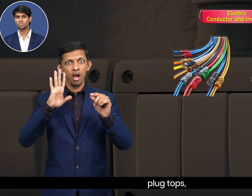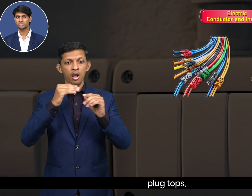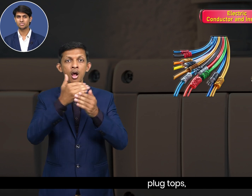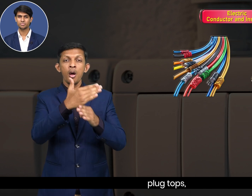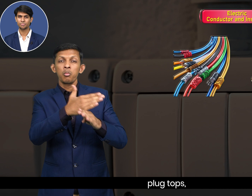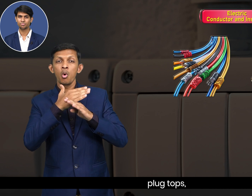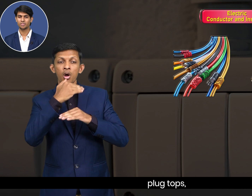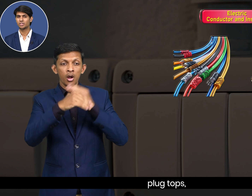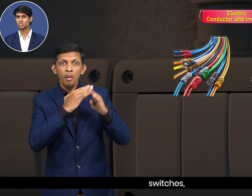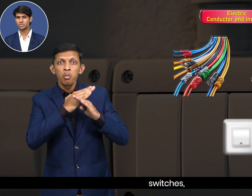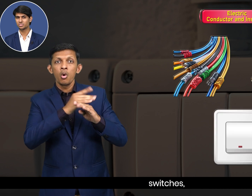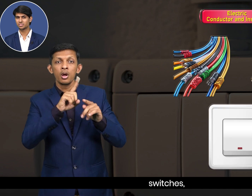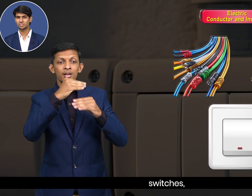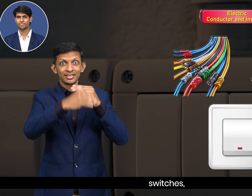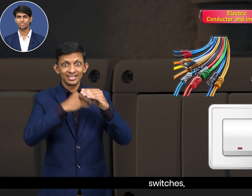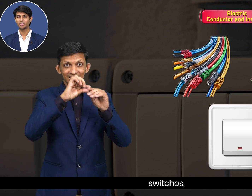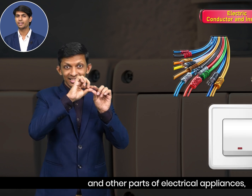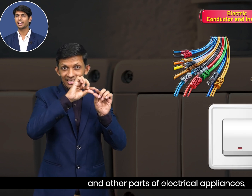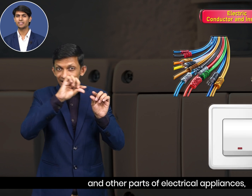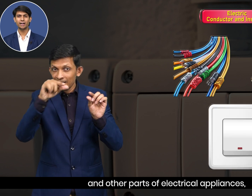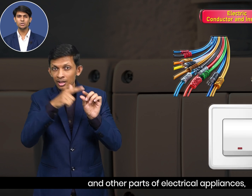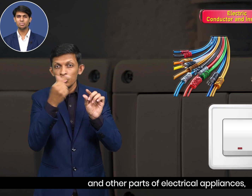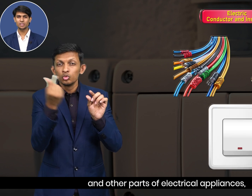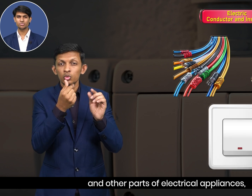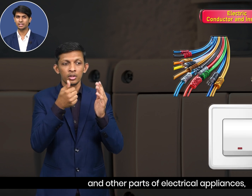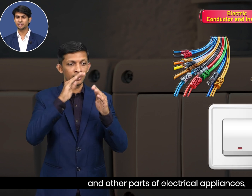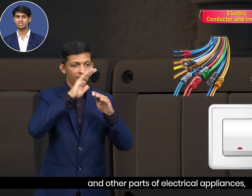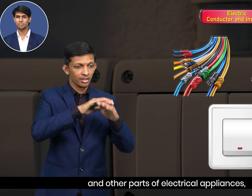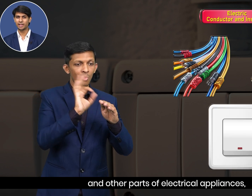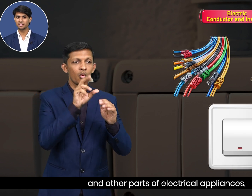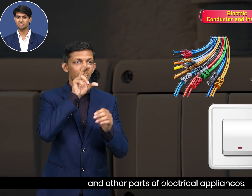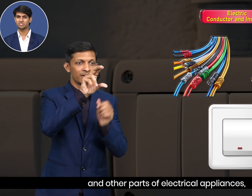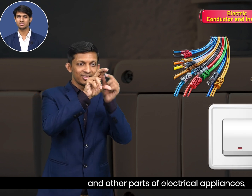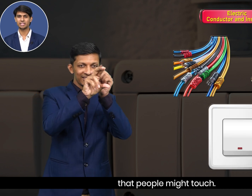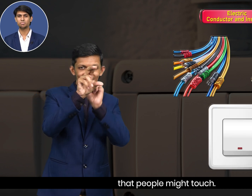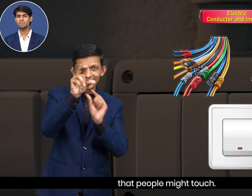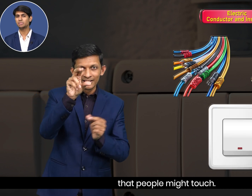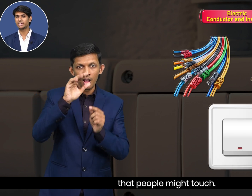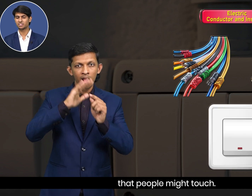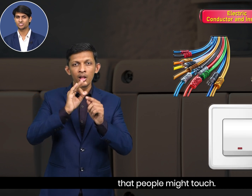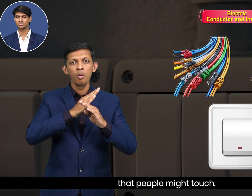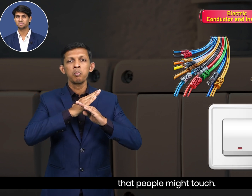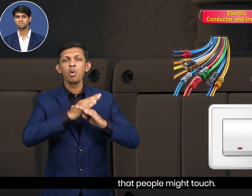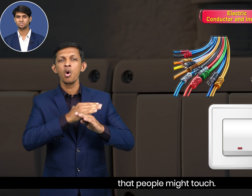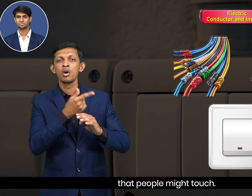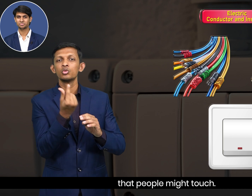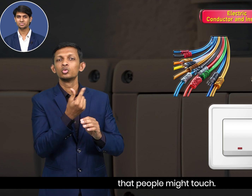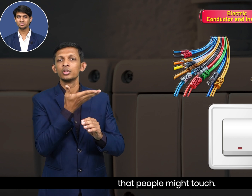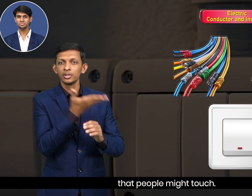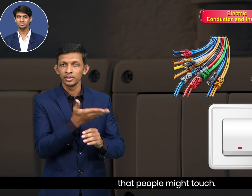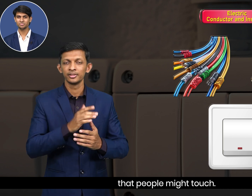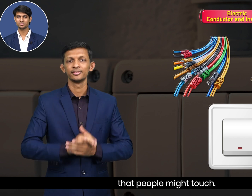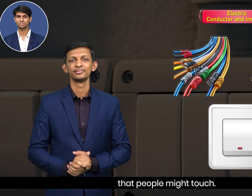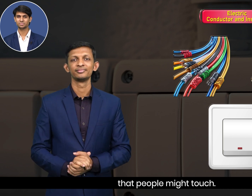plug tops, switches, and other parts of electrical appliances that people might touch.